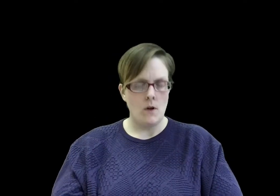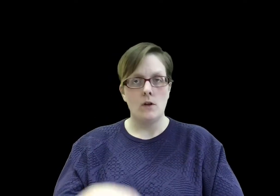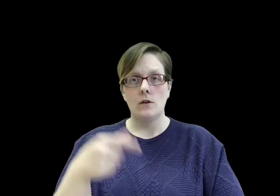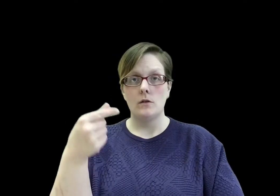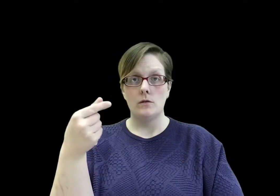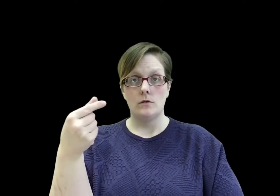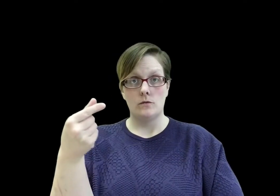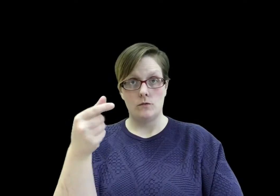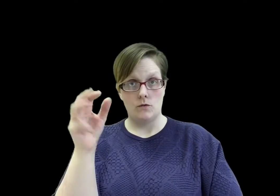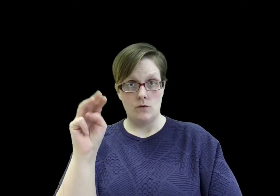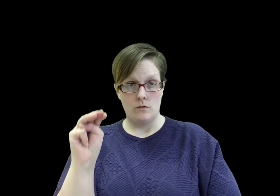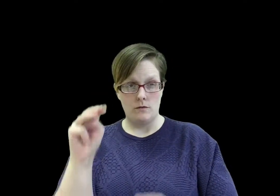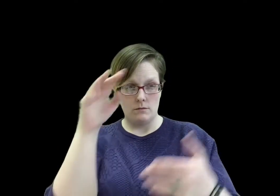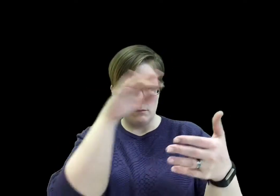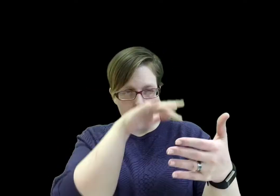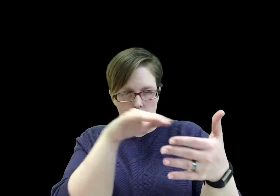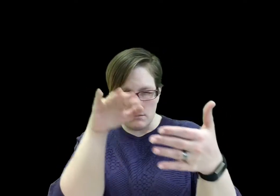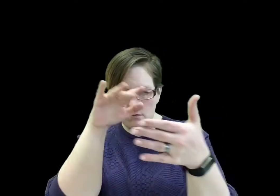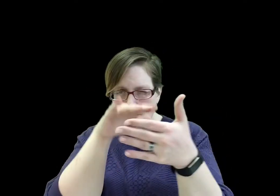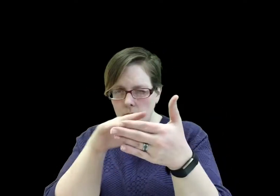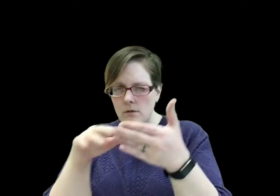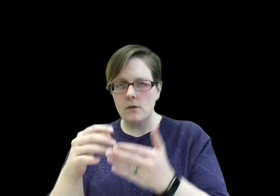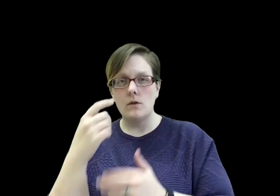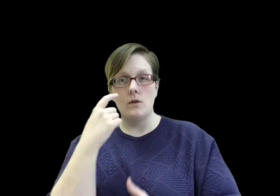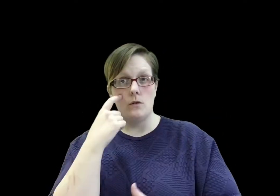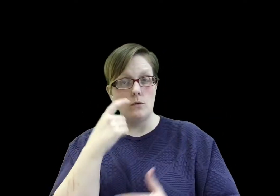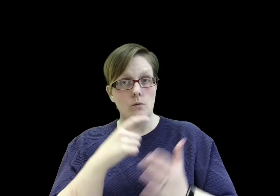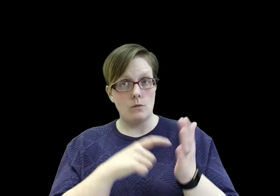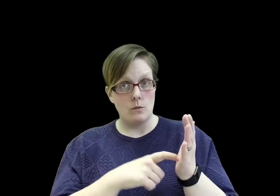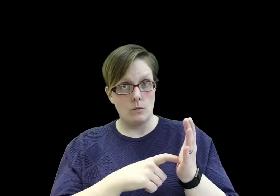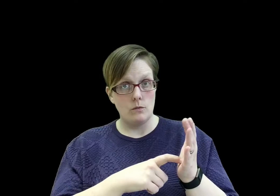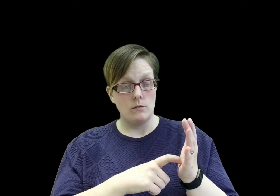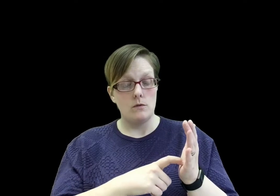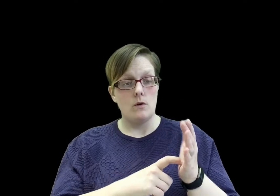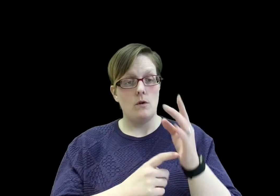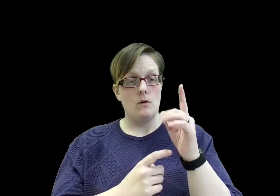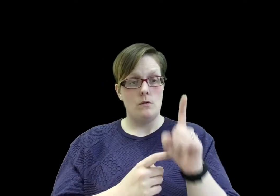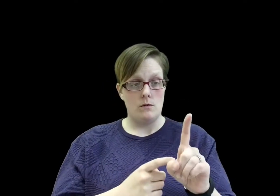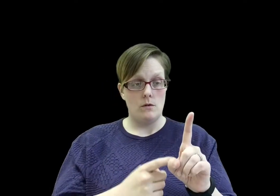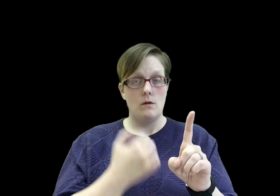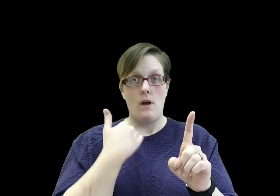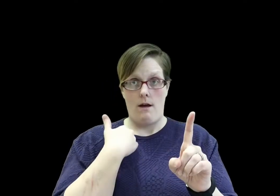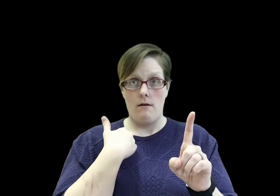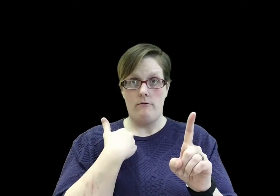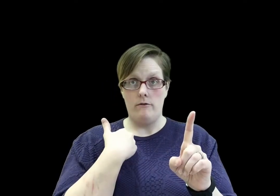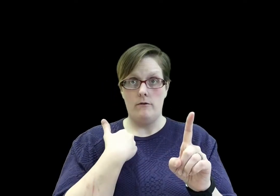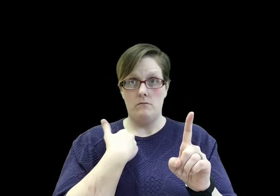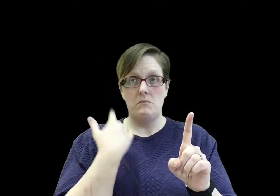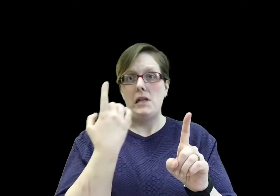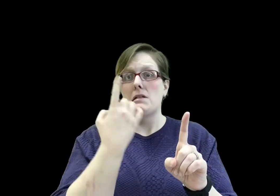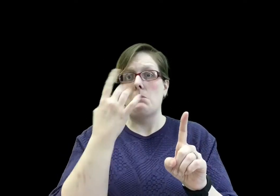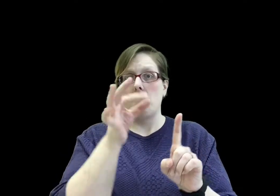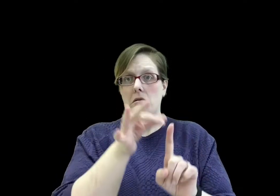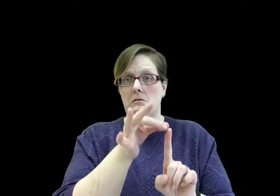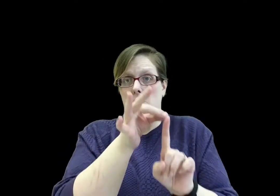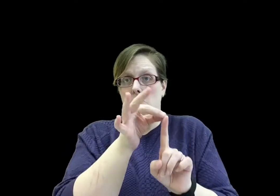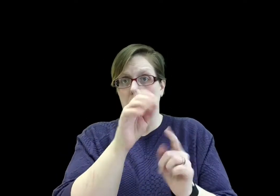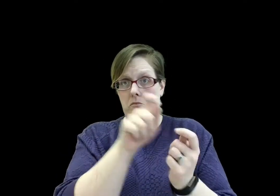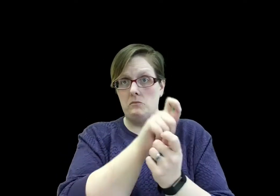have traits. Gregor Mendel studied them and noticed that